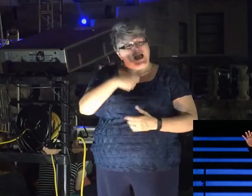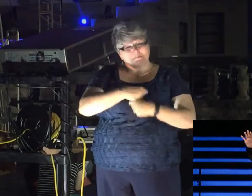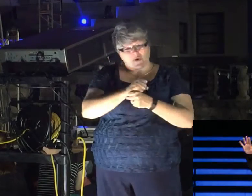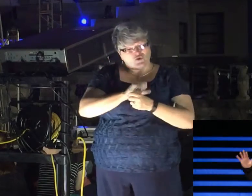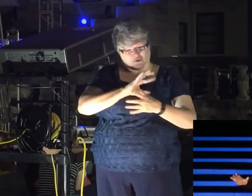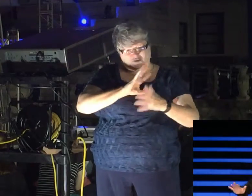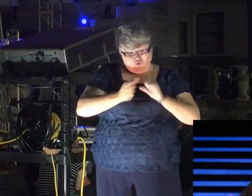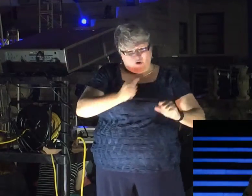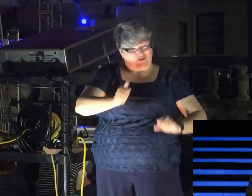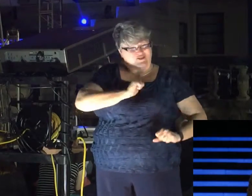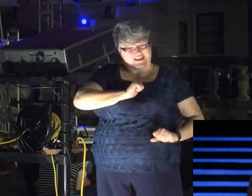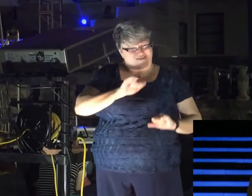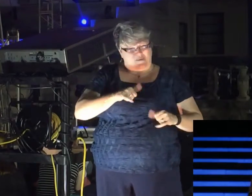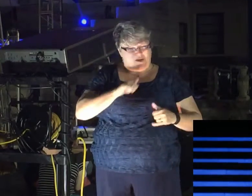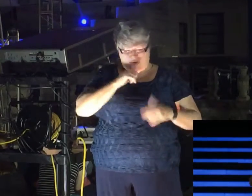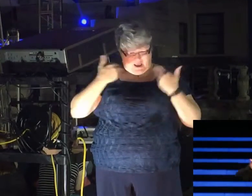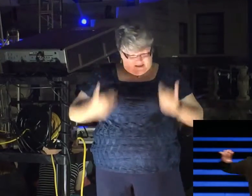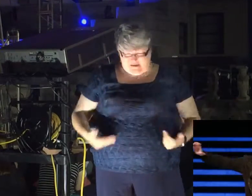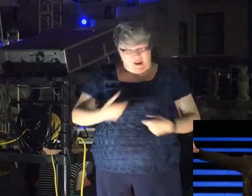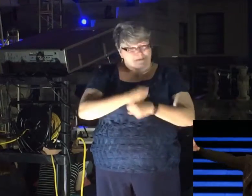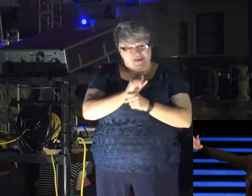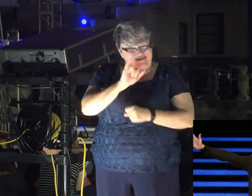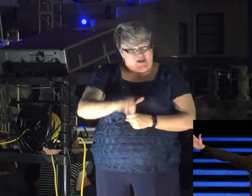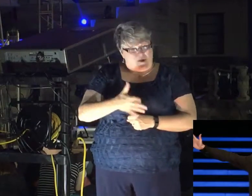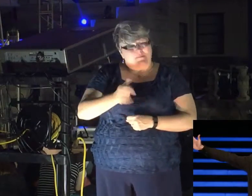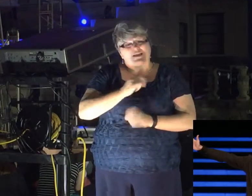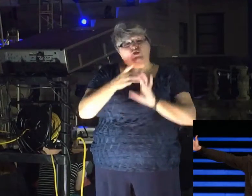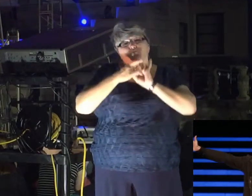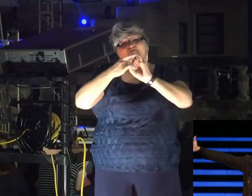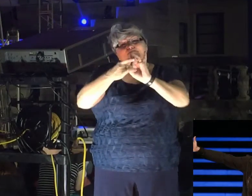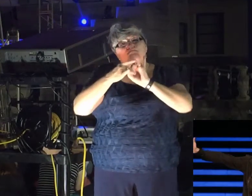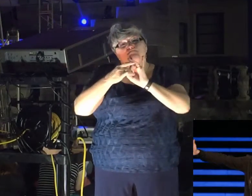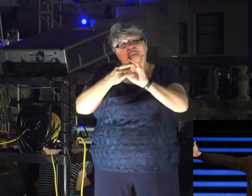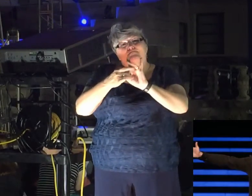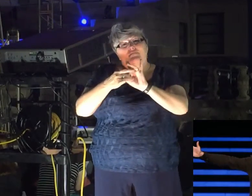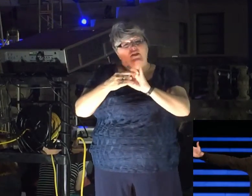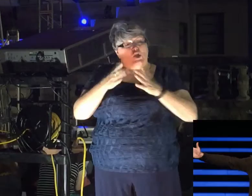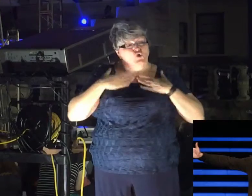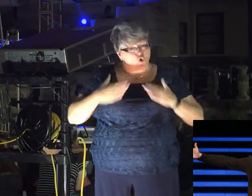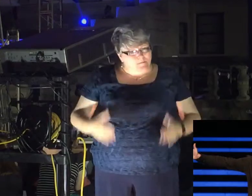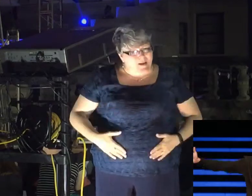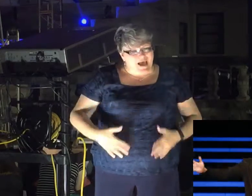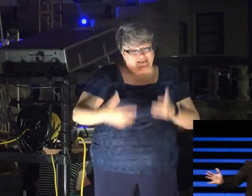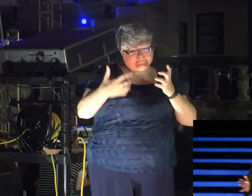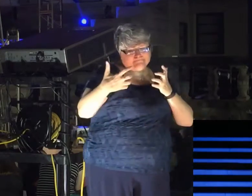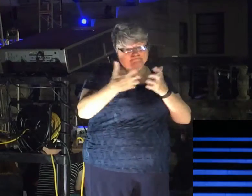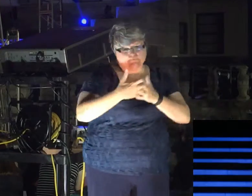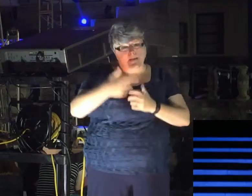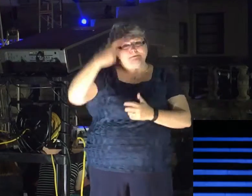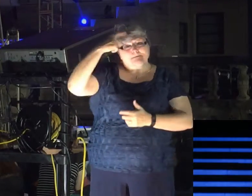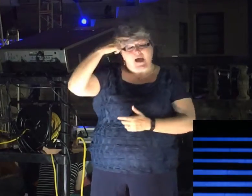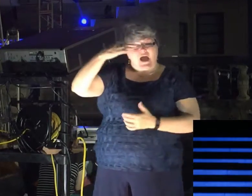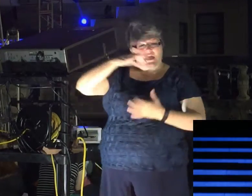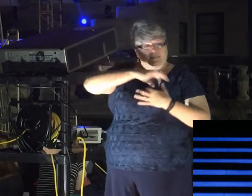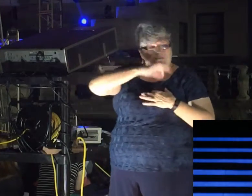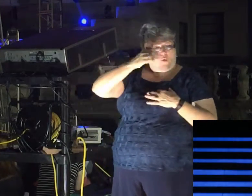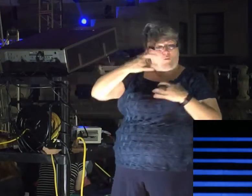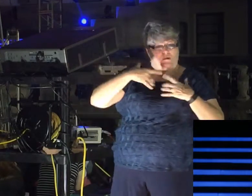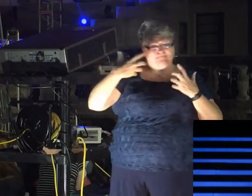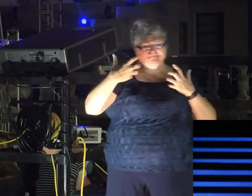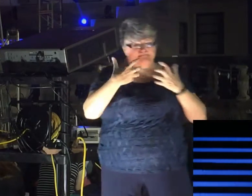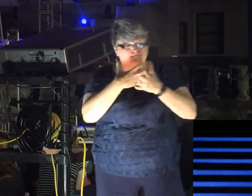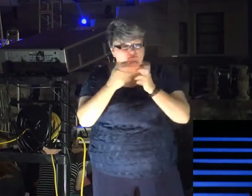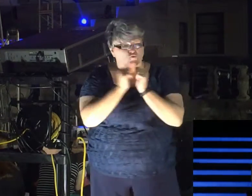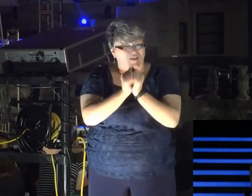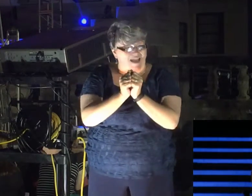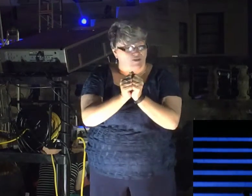Because you aren't made to rip yourself apart like that. We're not built that way. You're made to be one, that your body, mind, soul